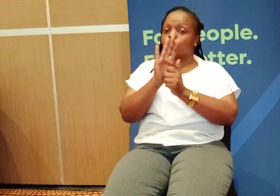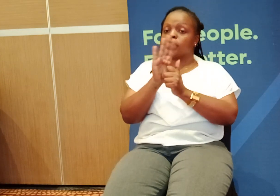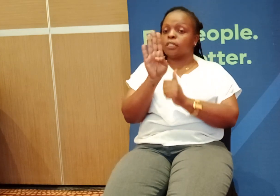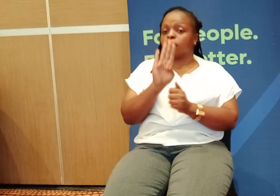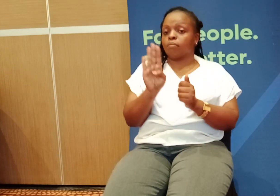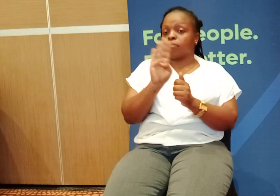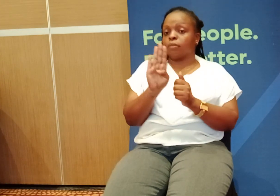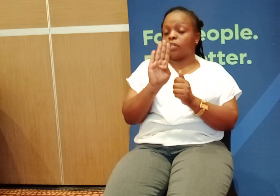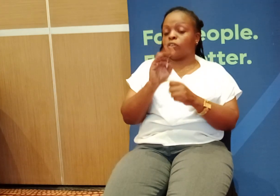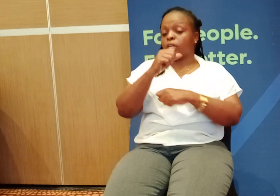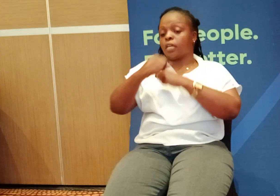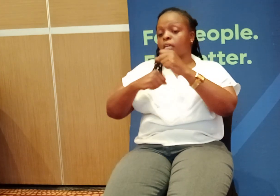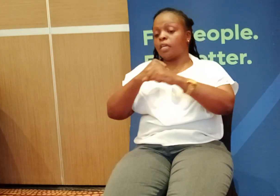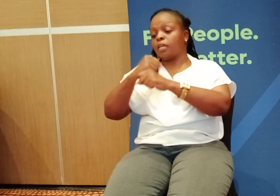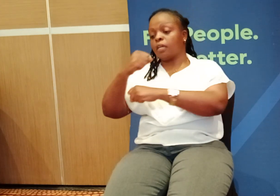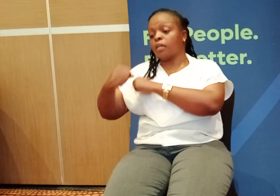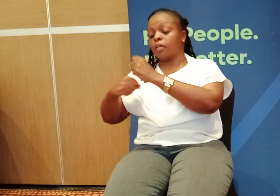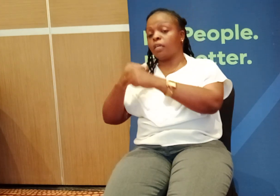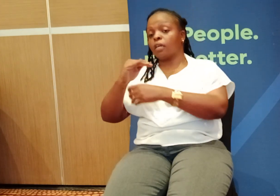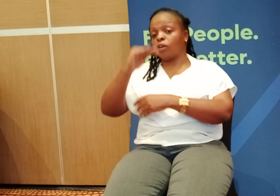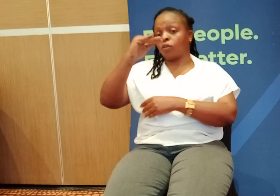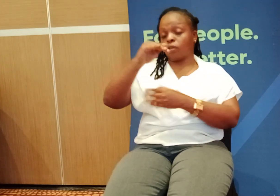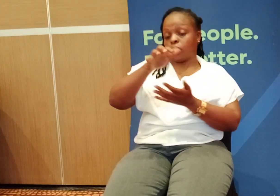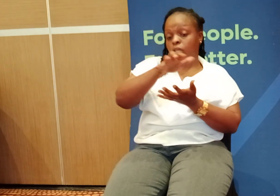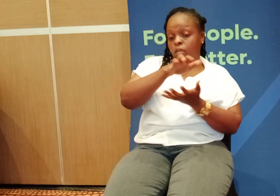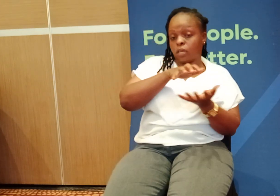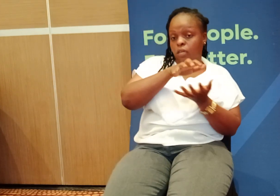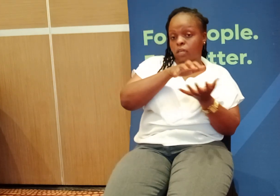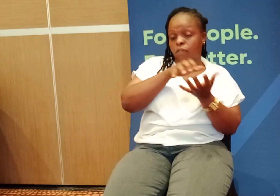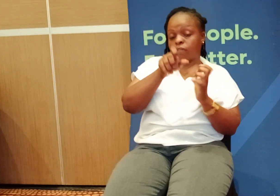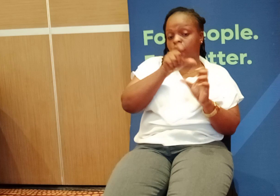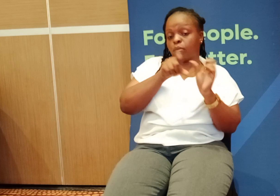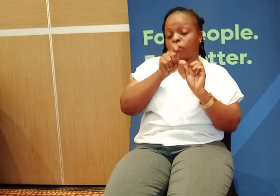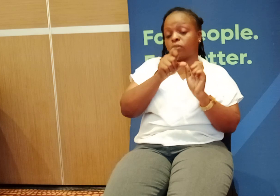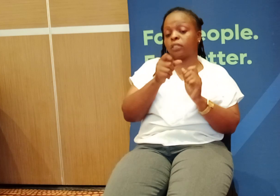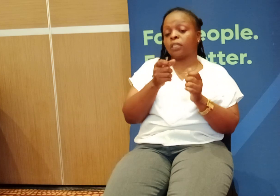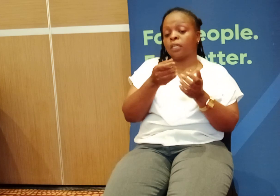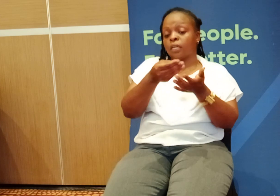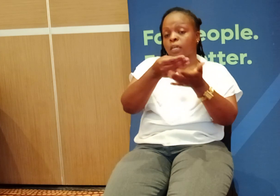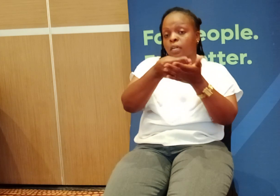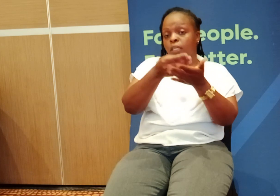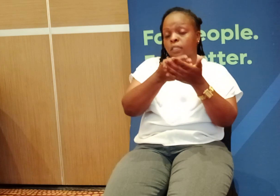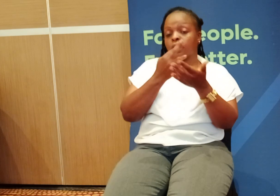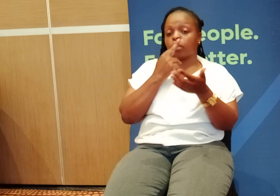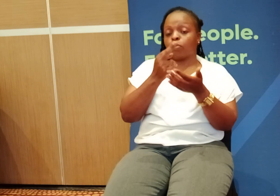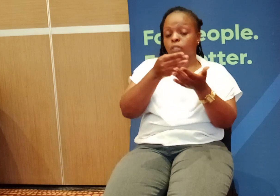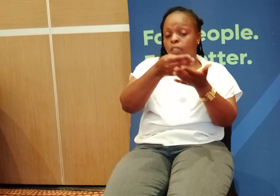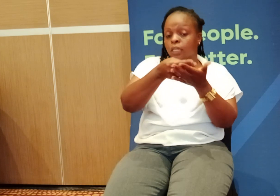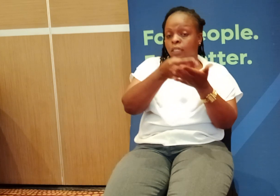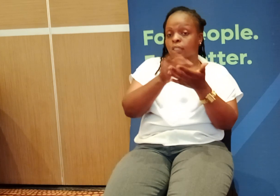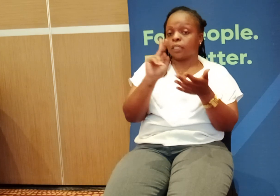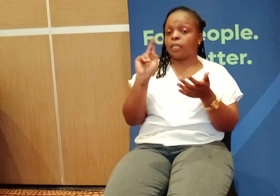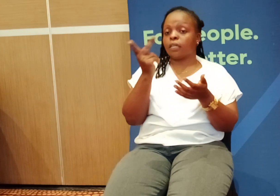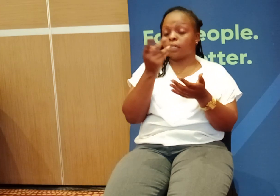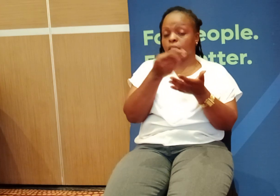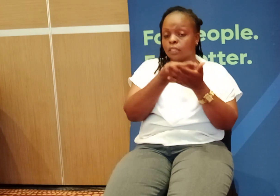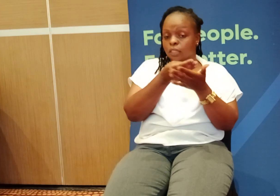year-on-year growth. Roughly the split between the currencies, our reporting currency is Kenya shilling, but we do carry